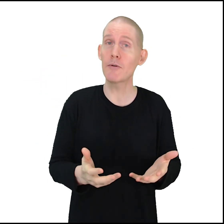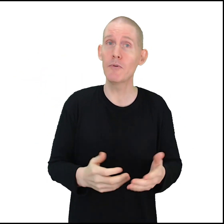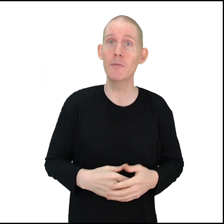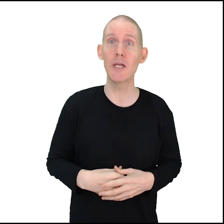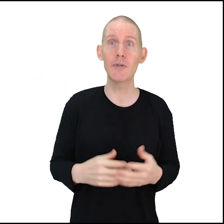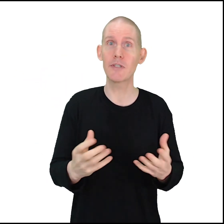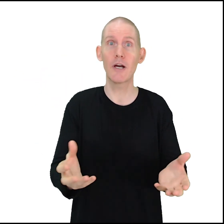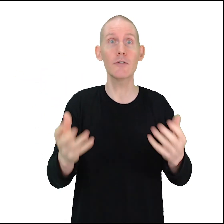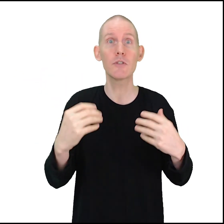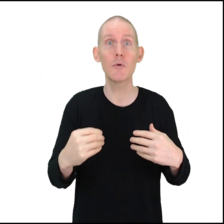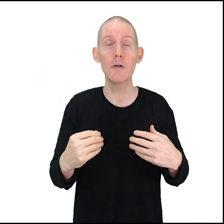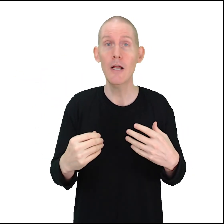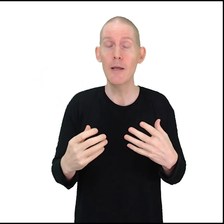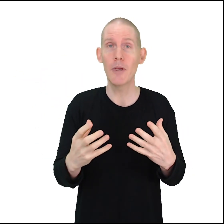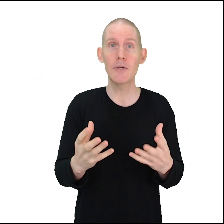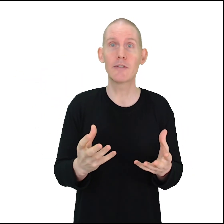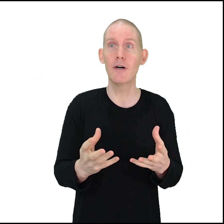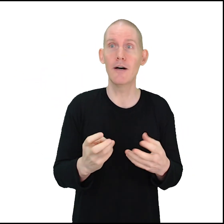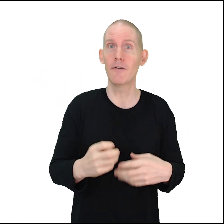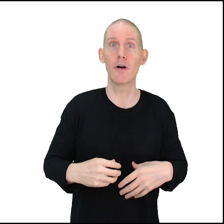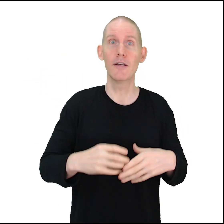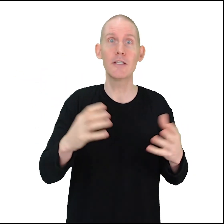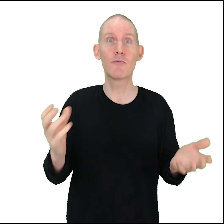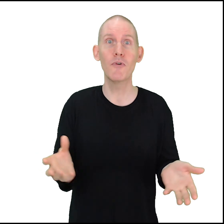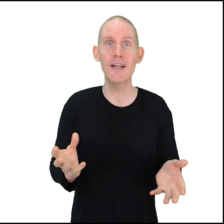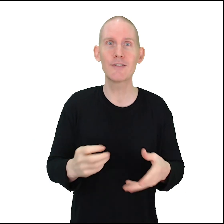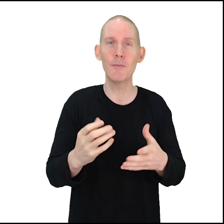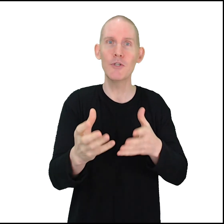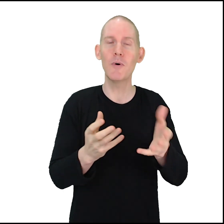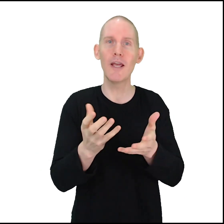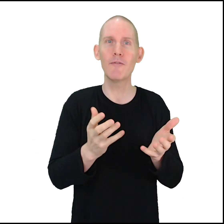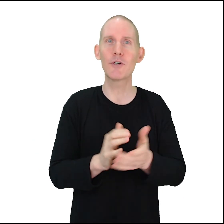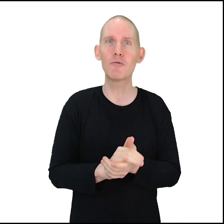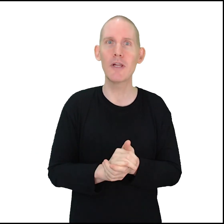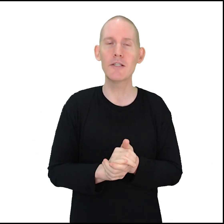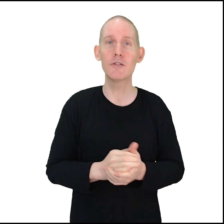maybe it's a customer, maybe it's a nice friend, someone you want to have a good relationship with.